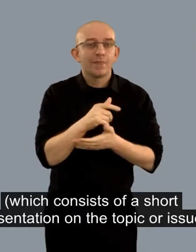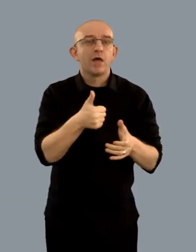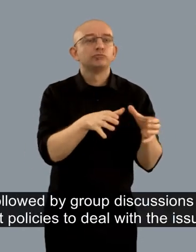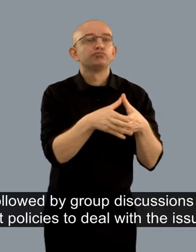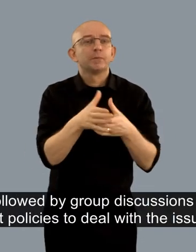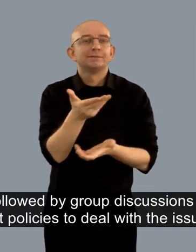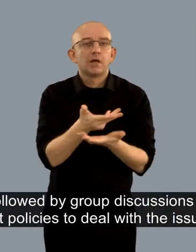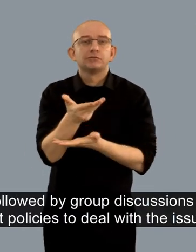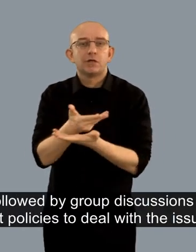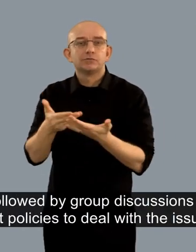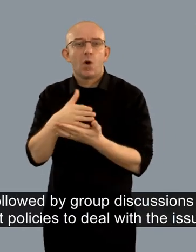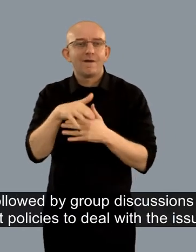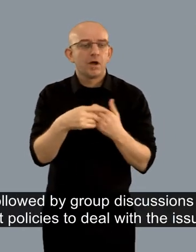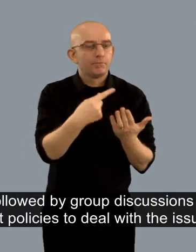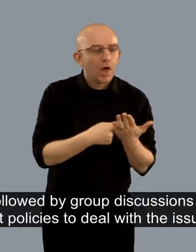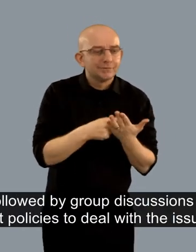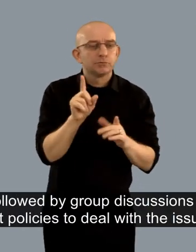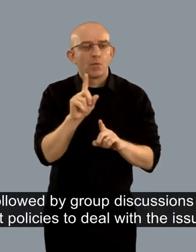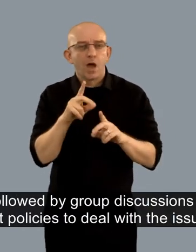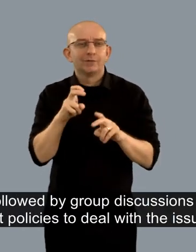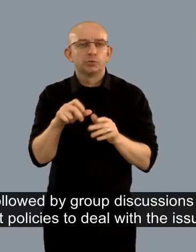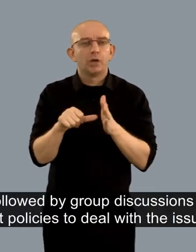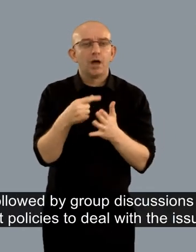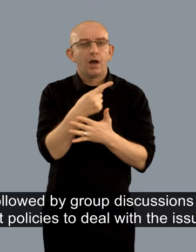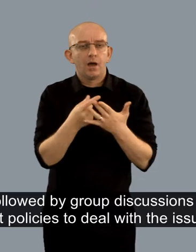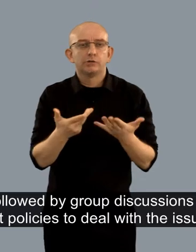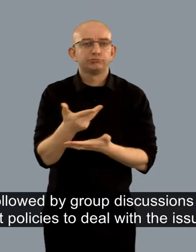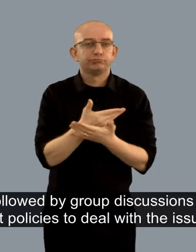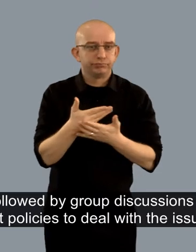issue followed by group discussions about policies to deal with the issue.